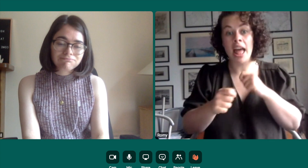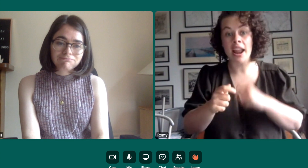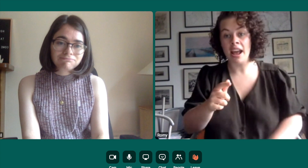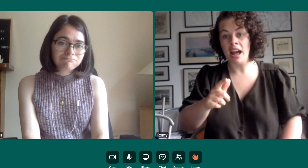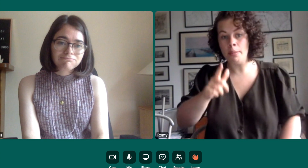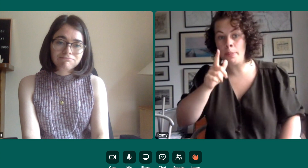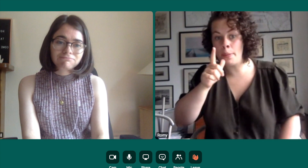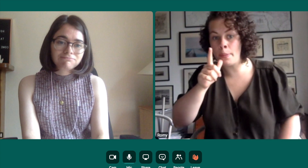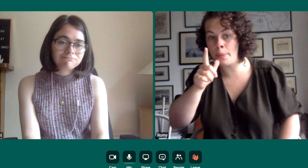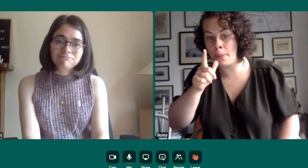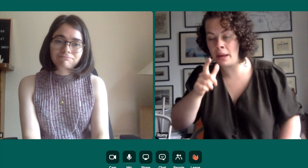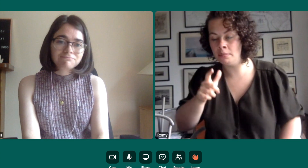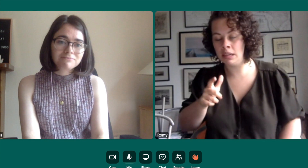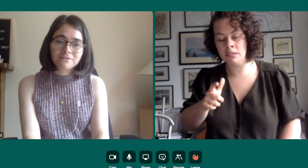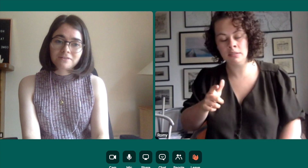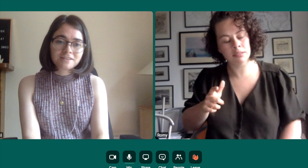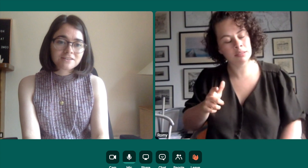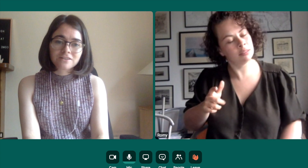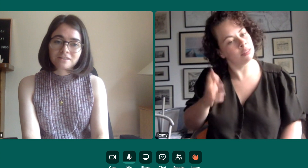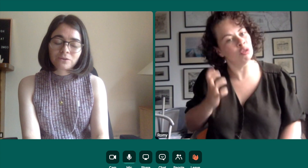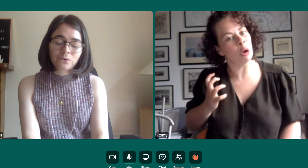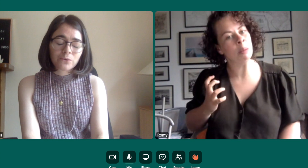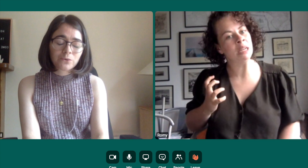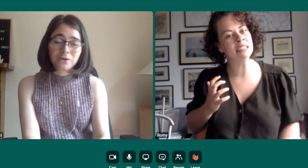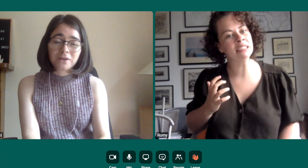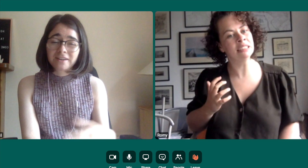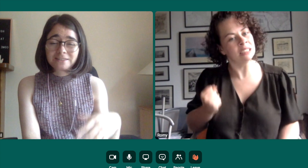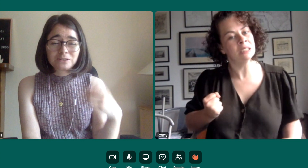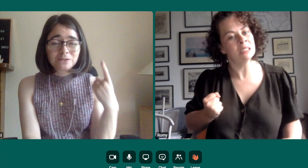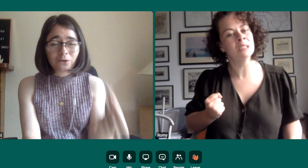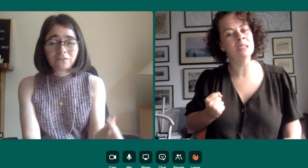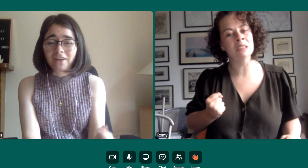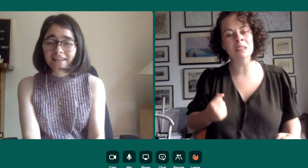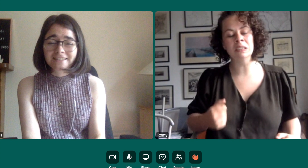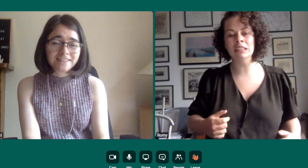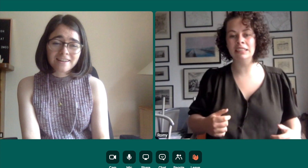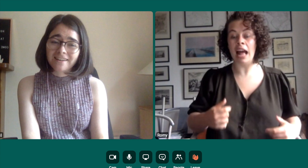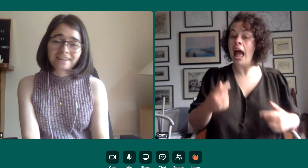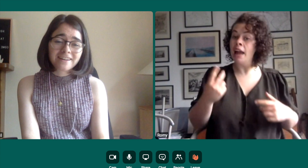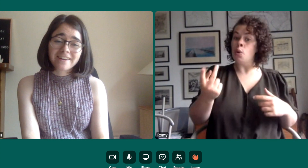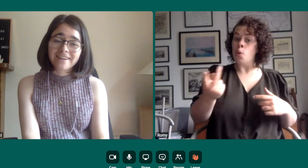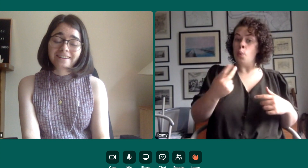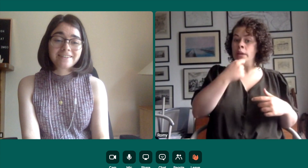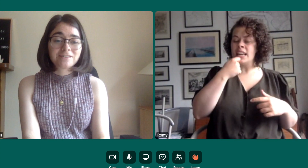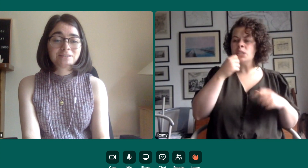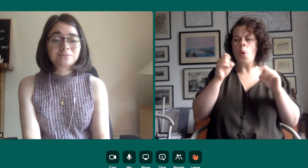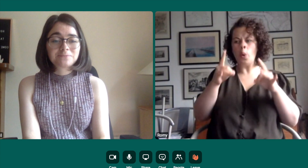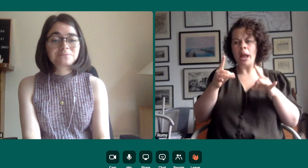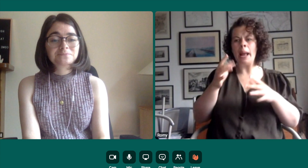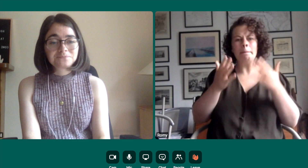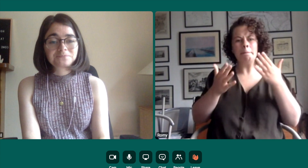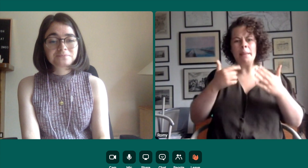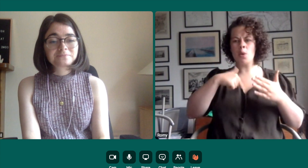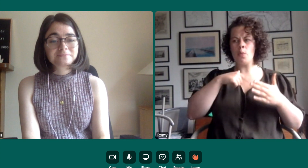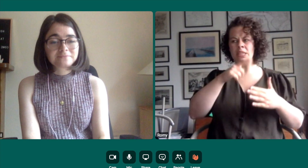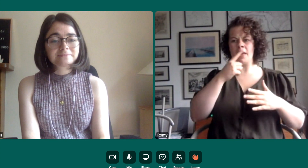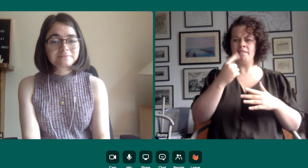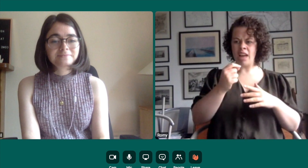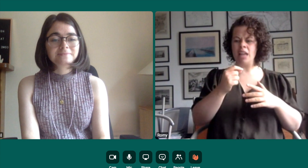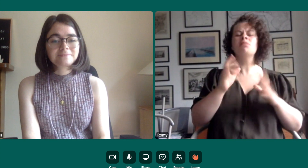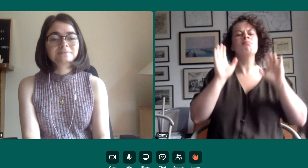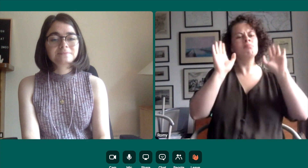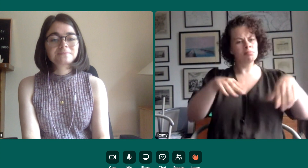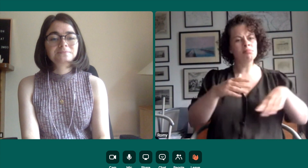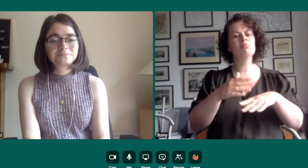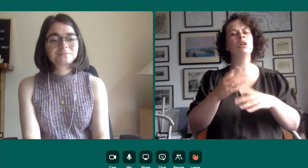yourself because you speak so quickly. So fast. Do you know, and we even were like, okay, if we're speaking this quickly, let's do